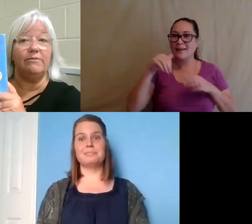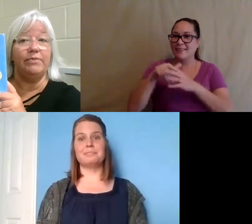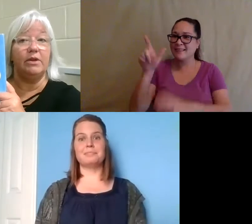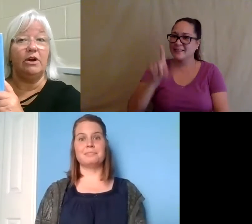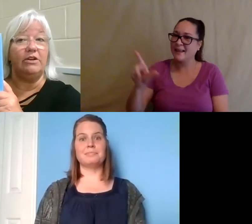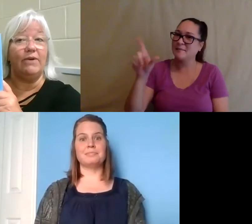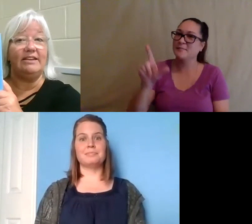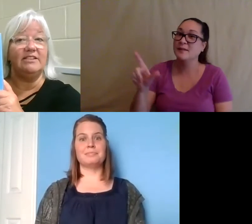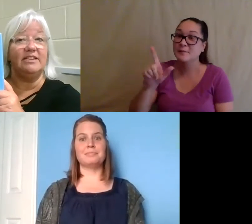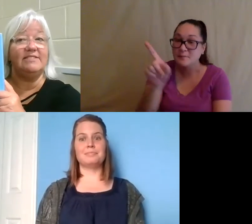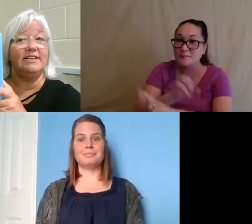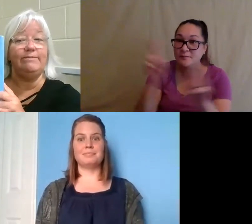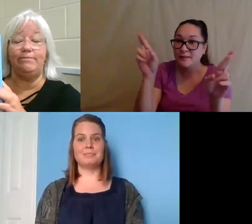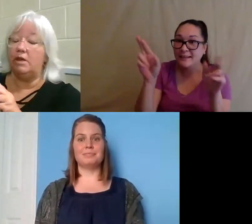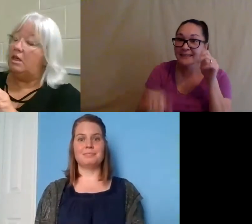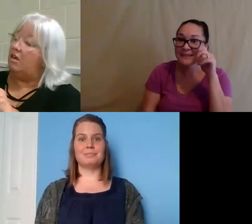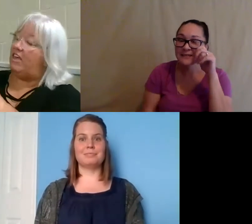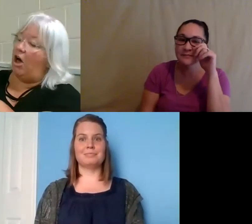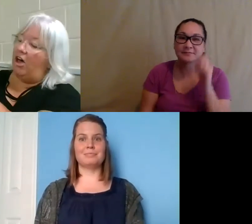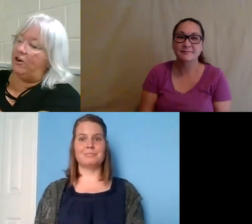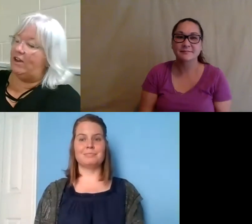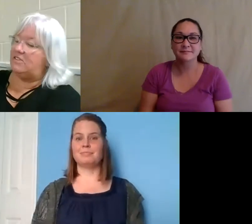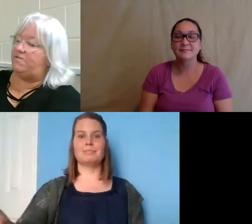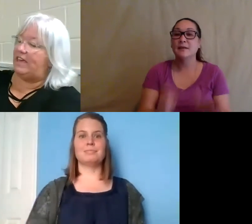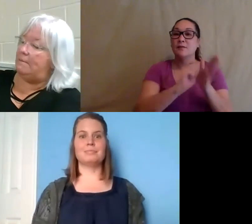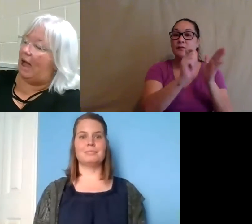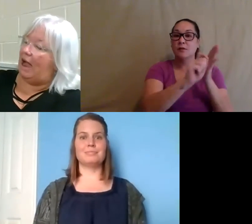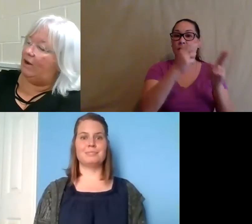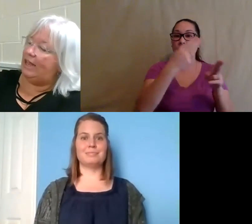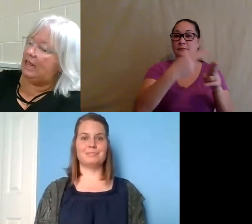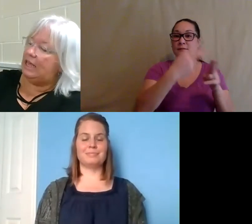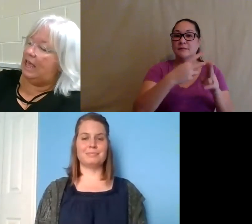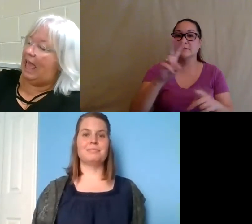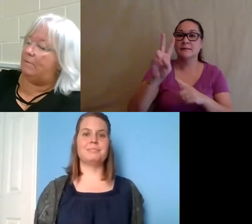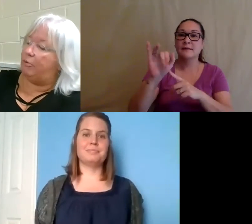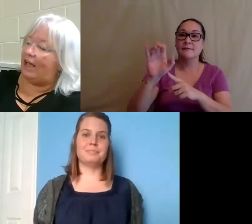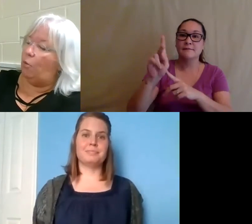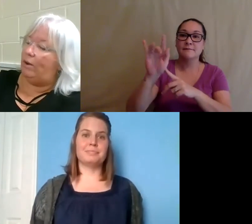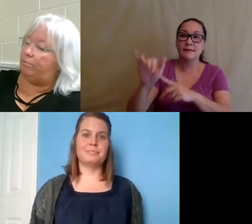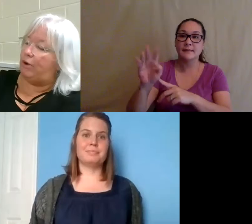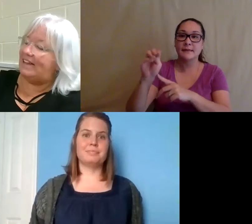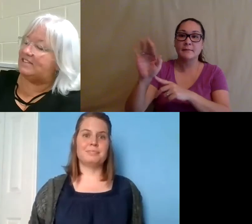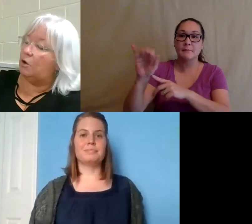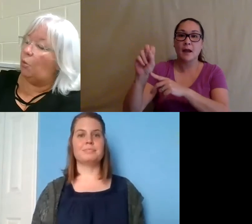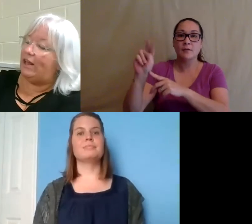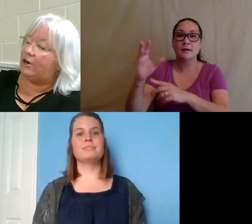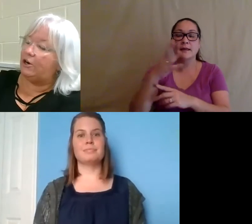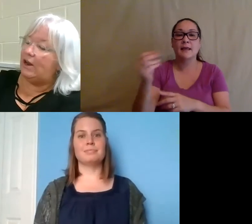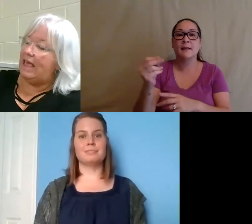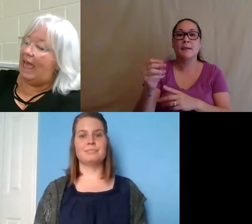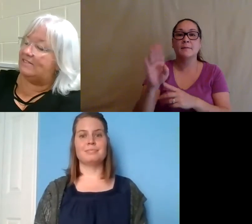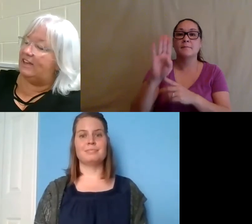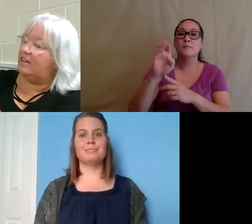library. Are you ready to listen? The author is Vicki Myron and Brett